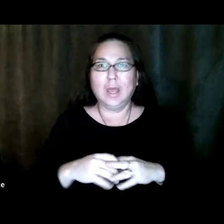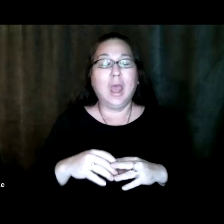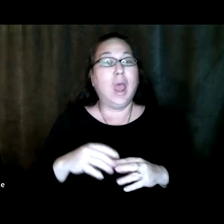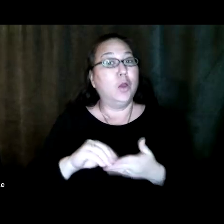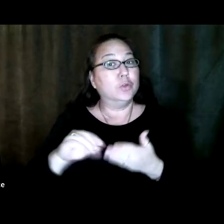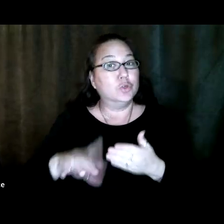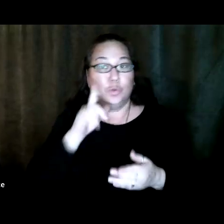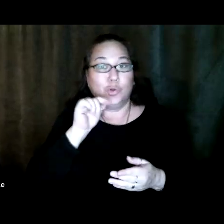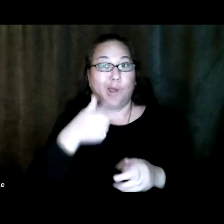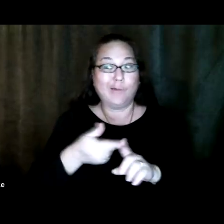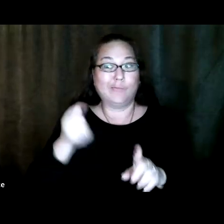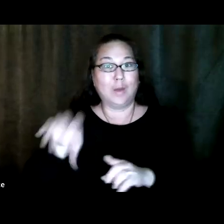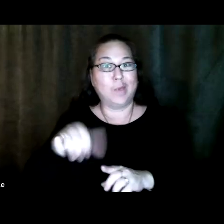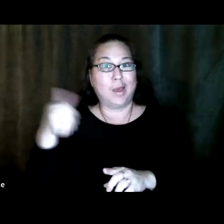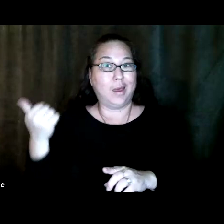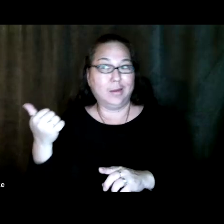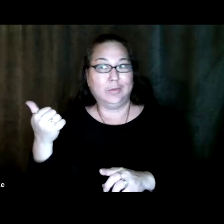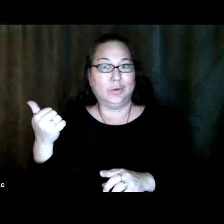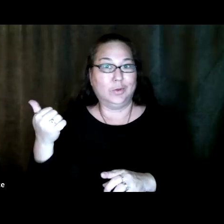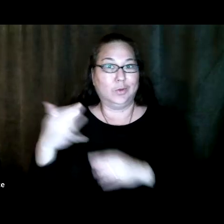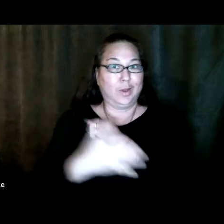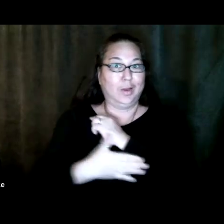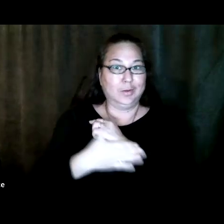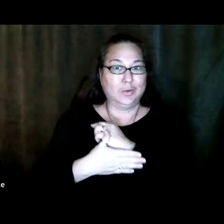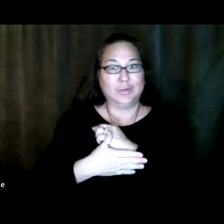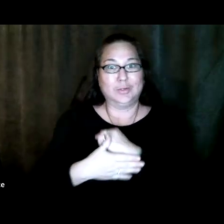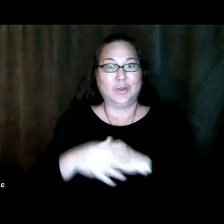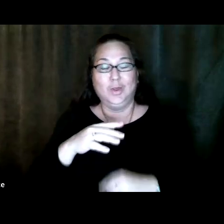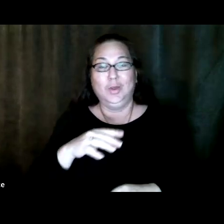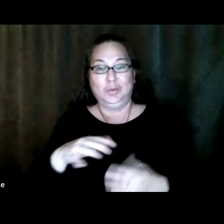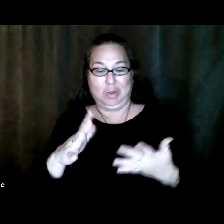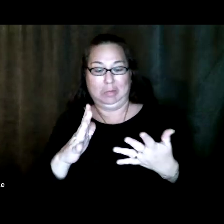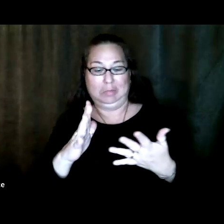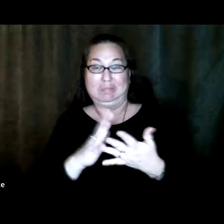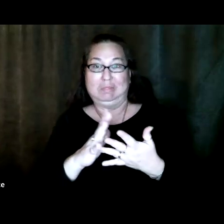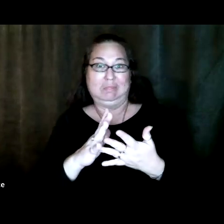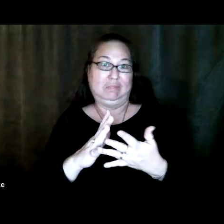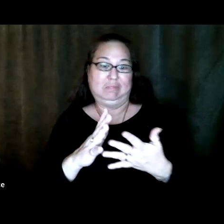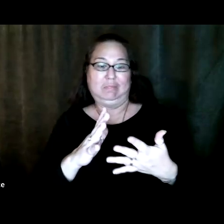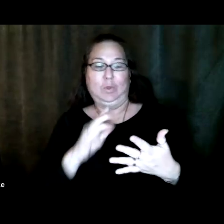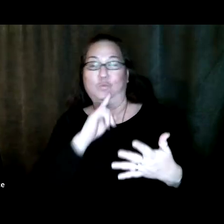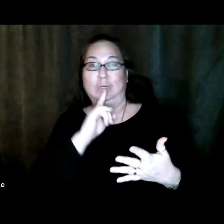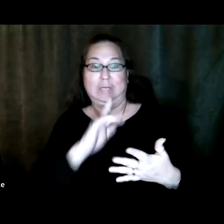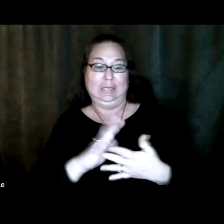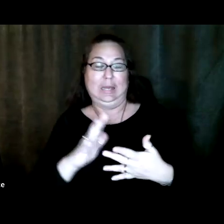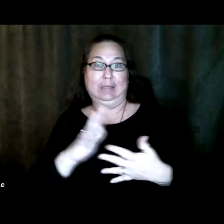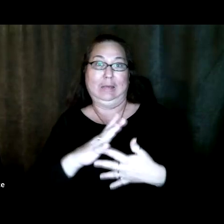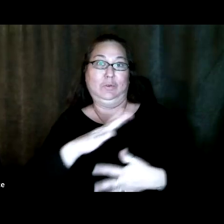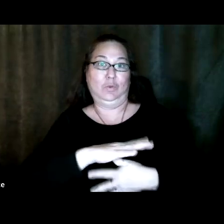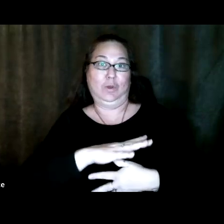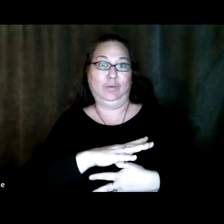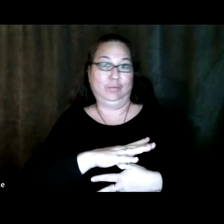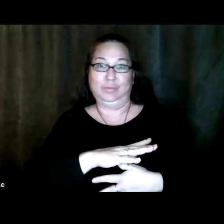countries, who are 10th and 11th graders, 12th graders, older students, and really interpreting